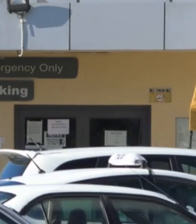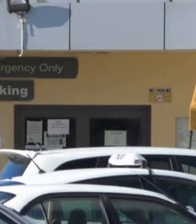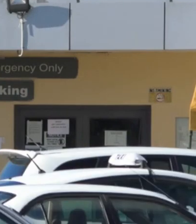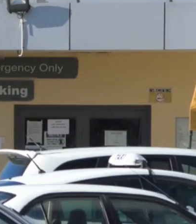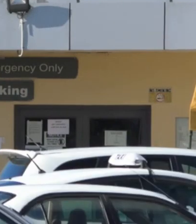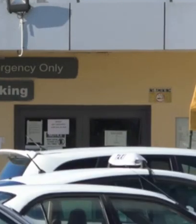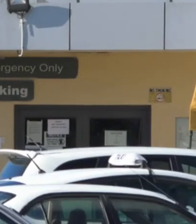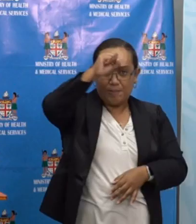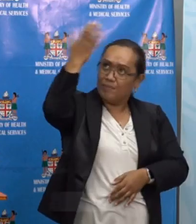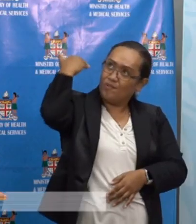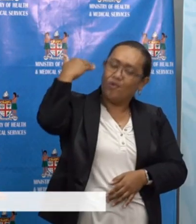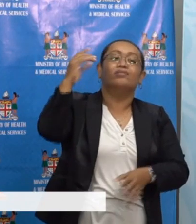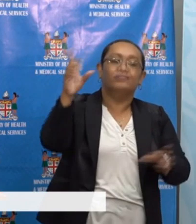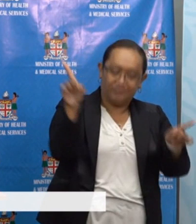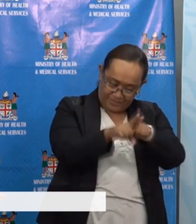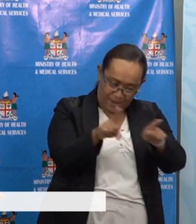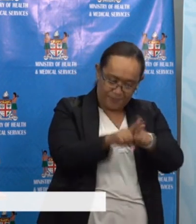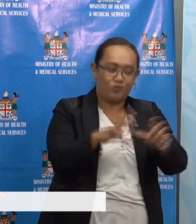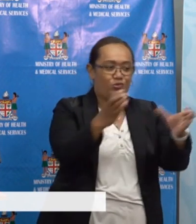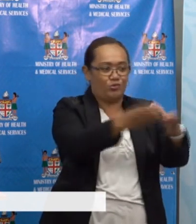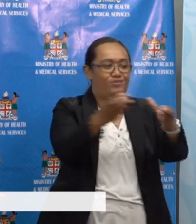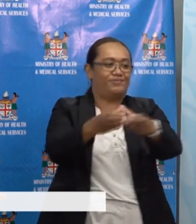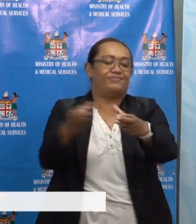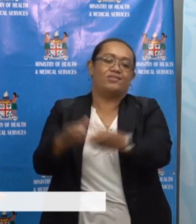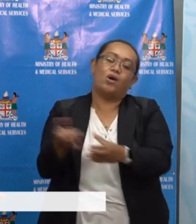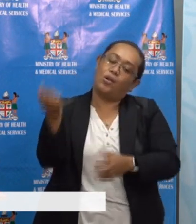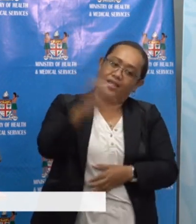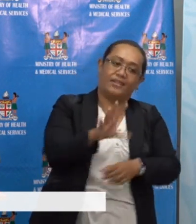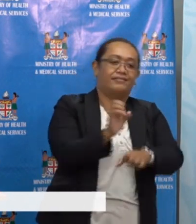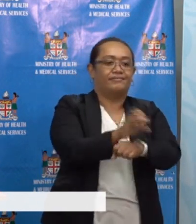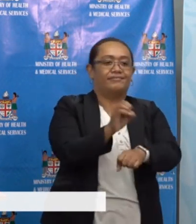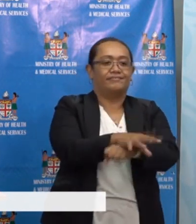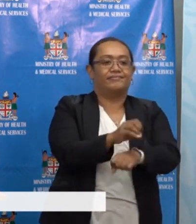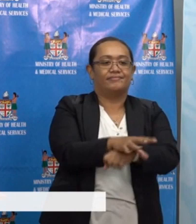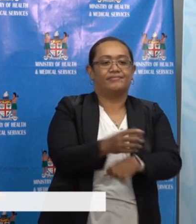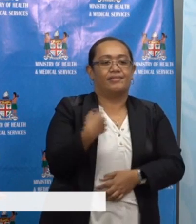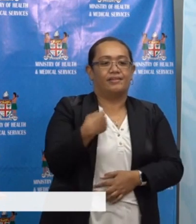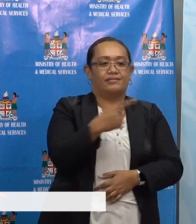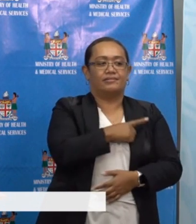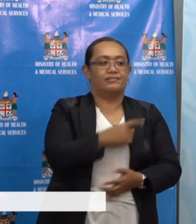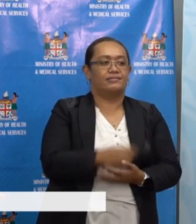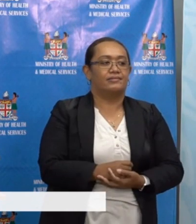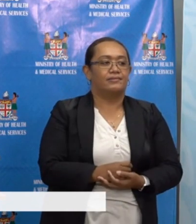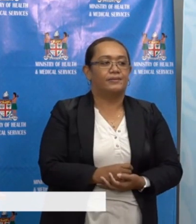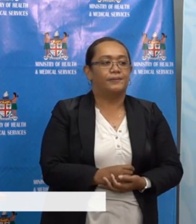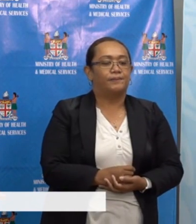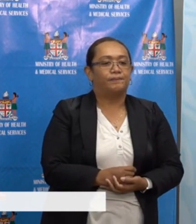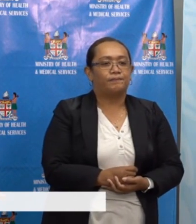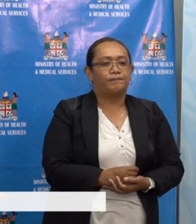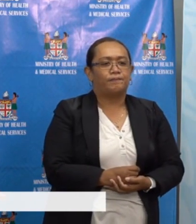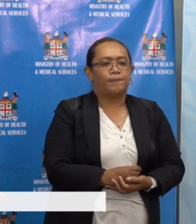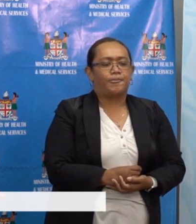isolation facilities. When we had people in those